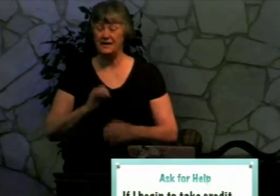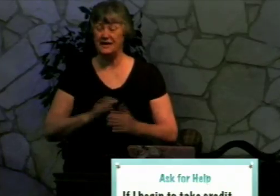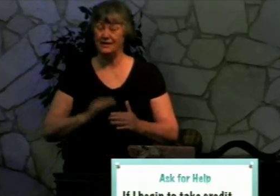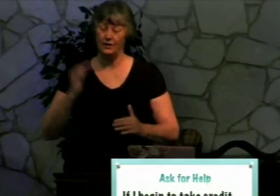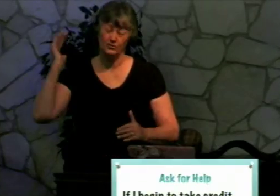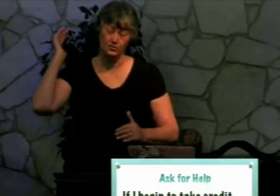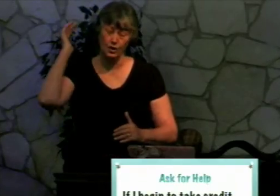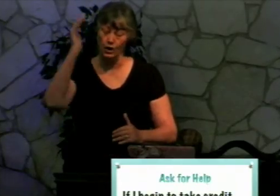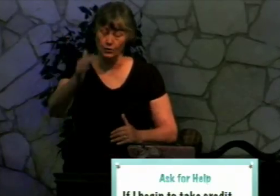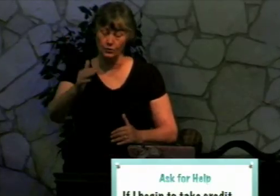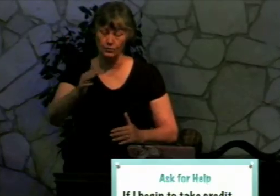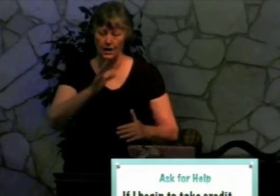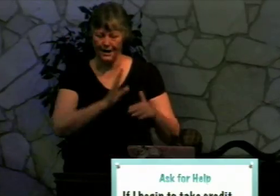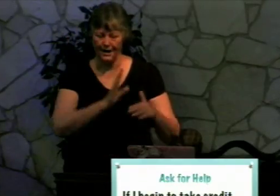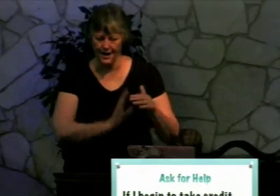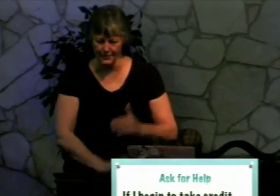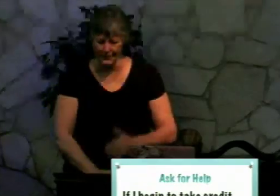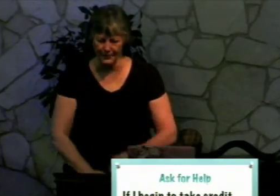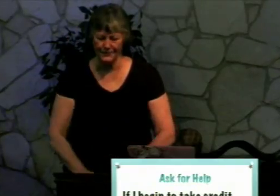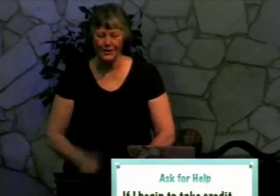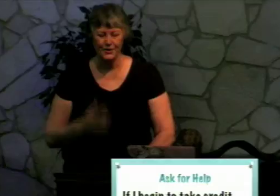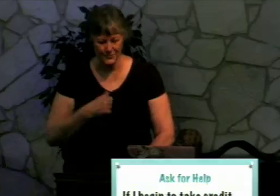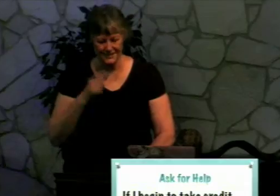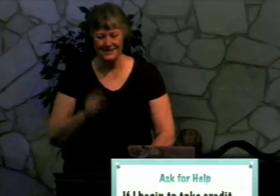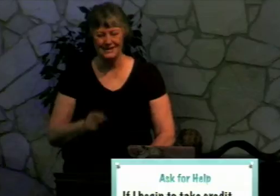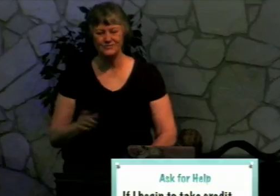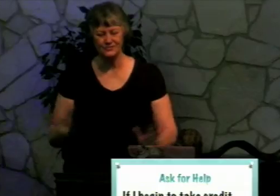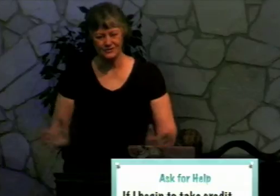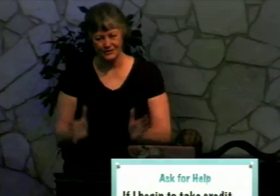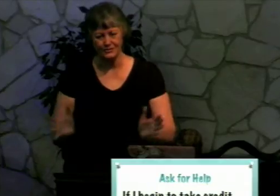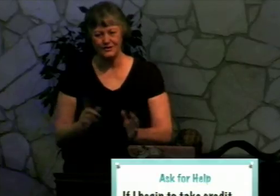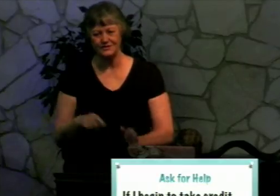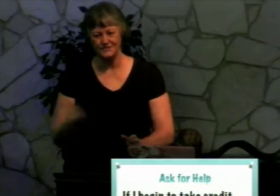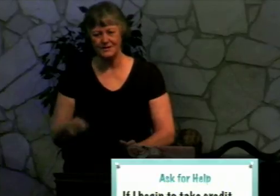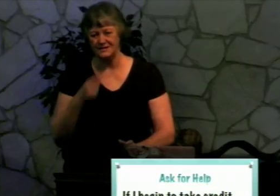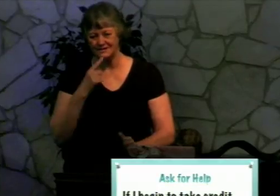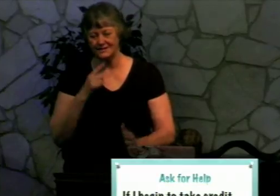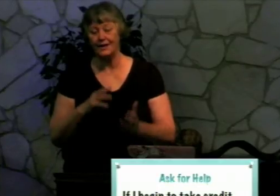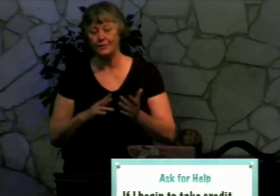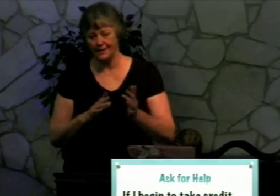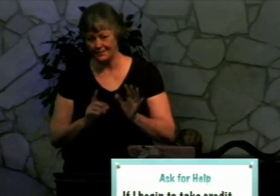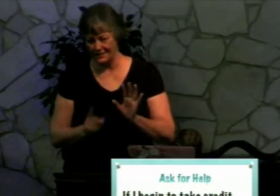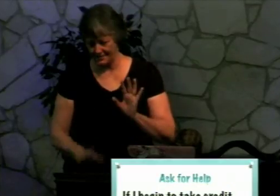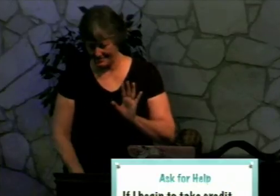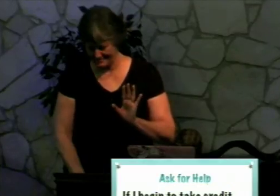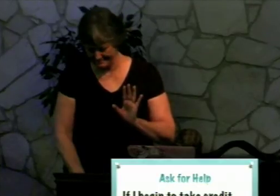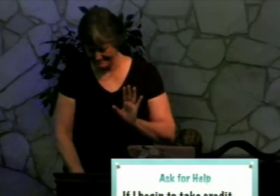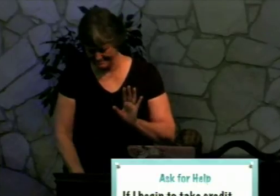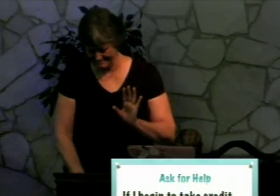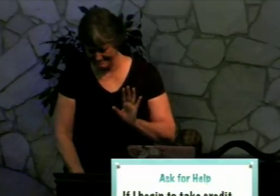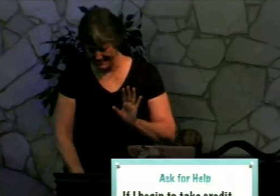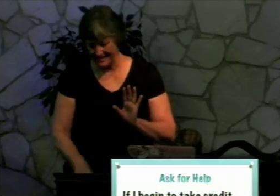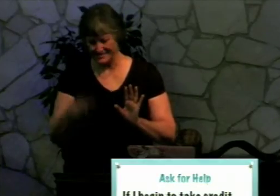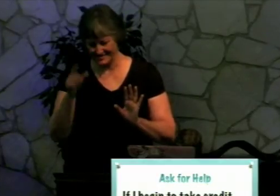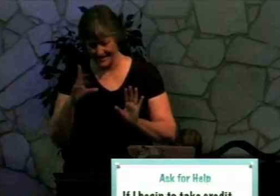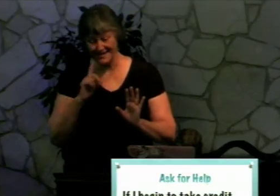being too humble, we need to just encourage them and say, wait a minute, God